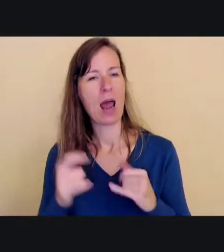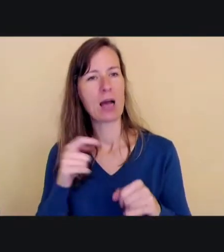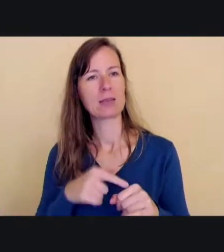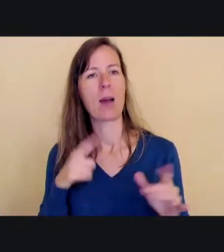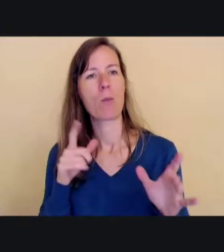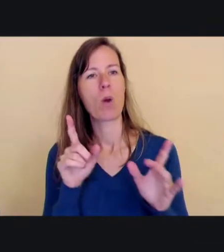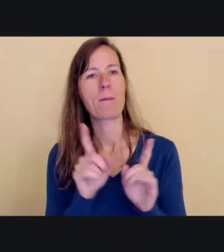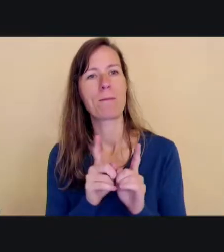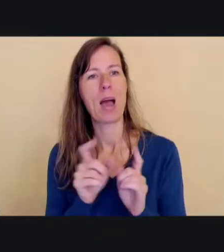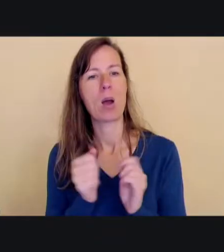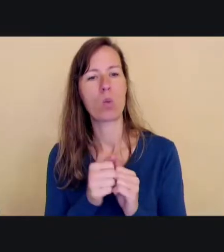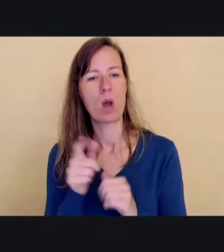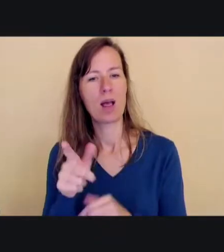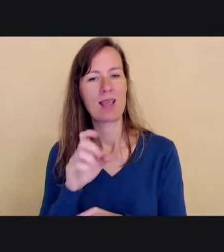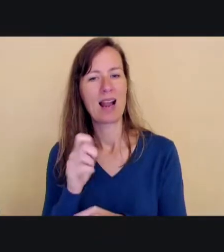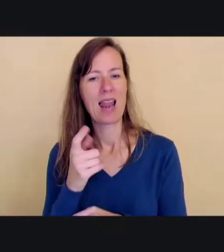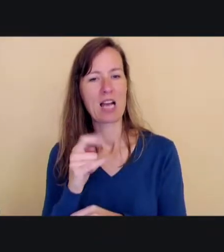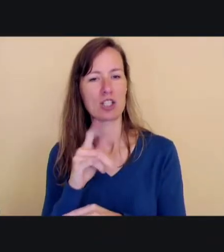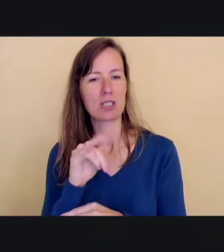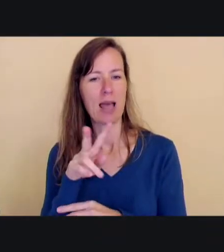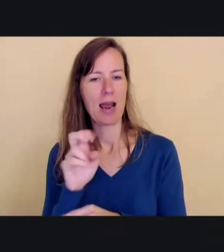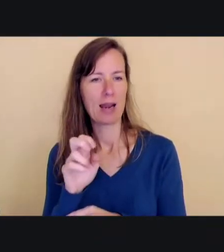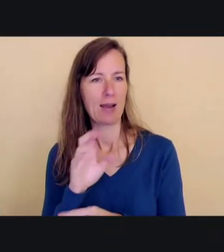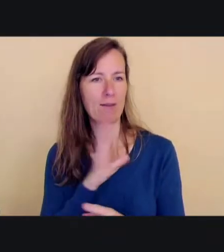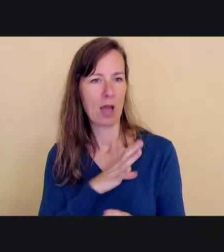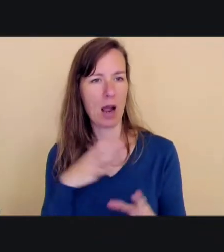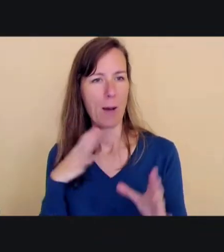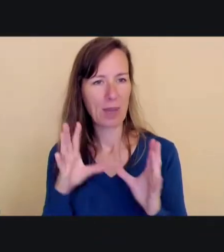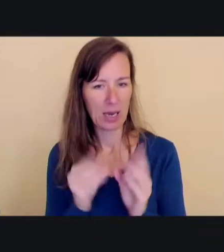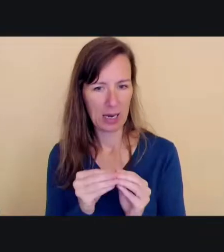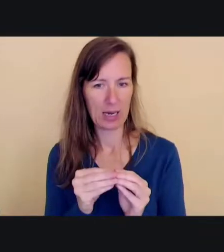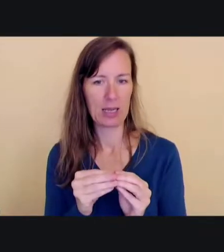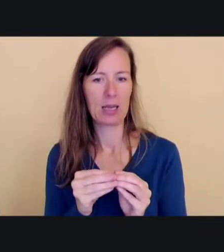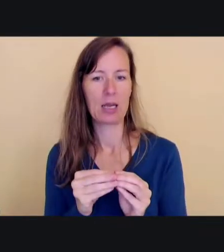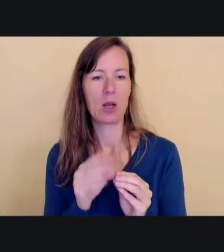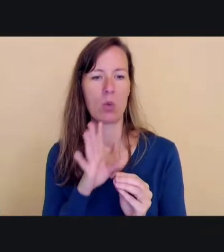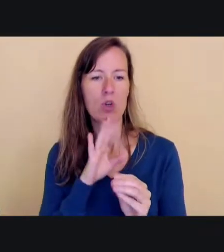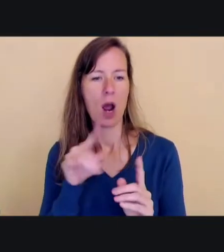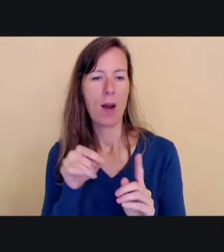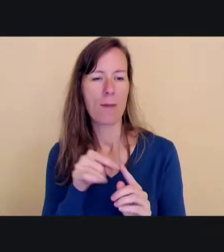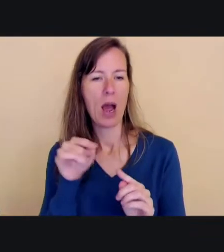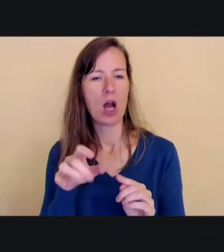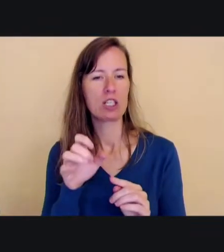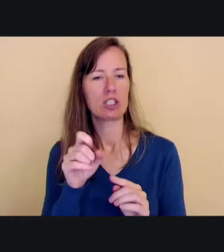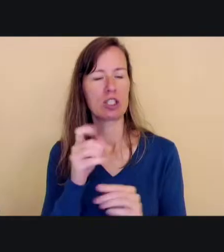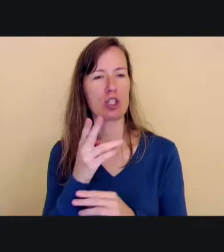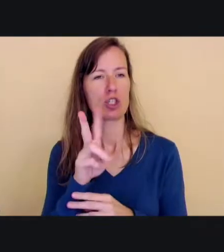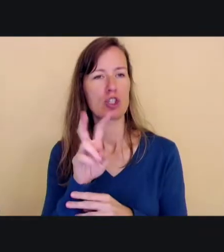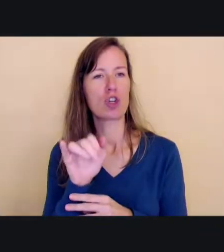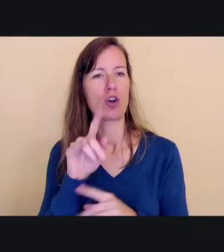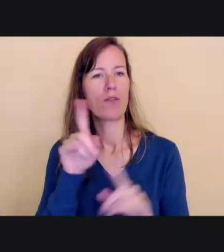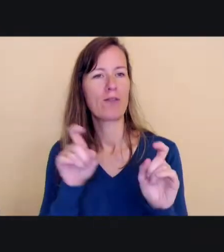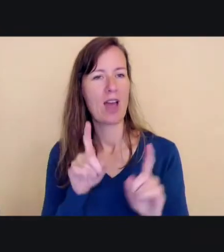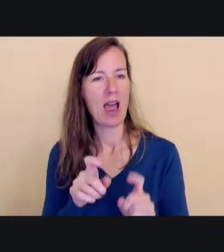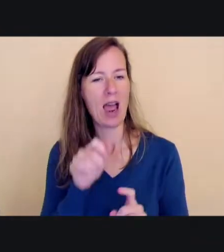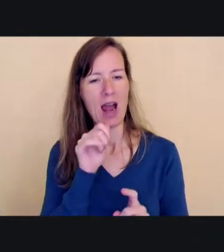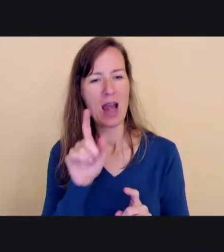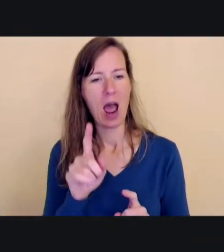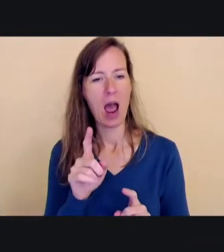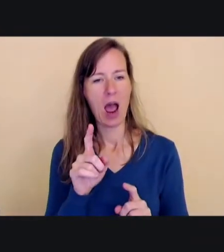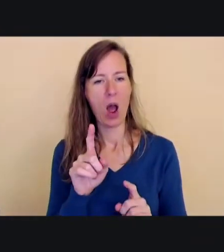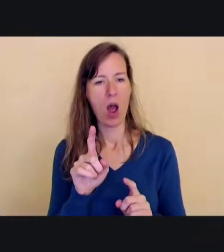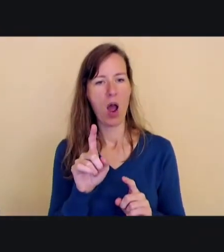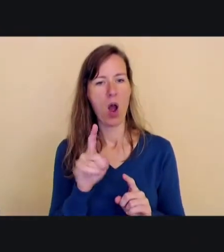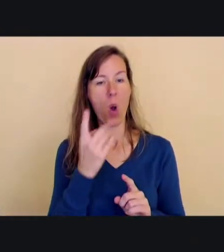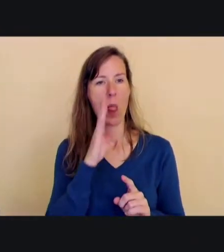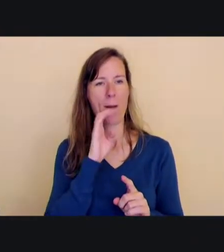survey not just being open-ended, but also having some suggestions of things that could be supported for us to sign on to, because